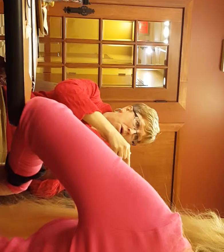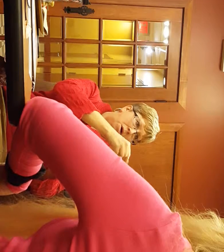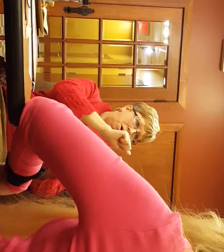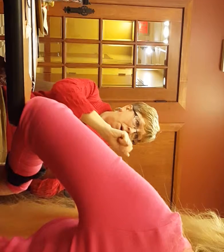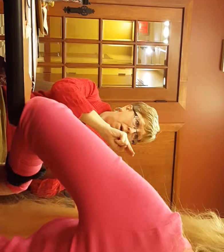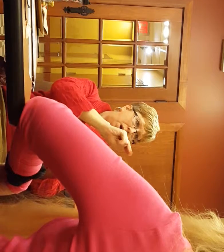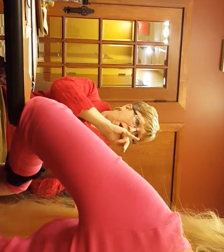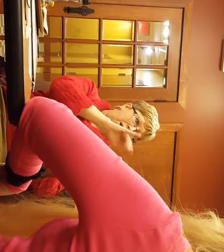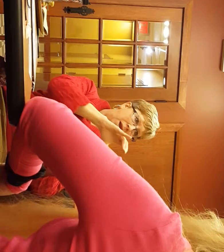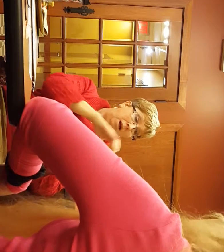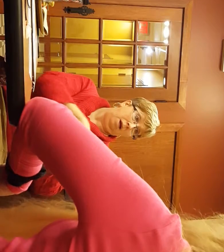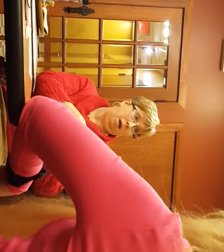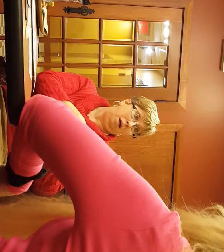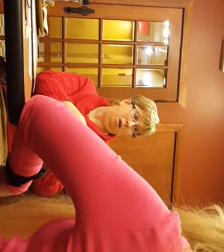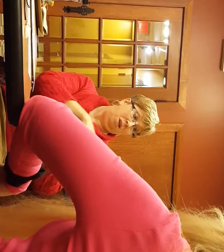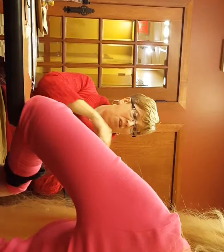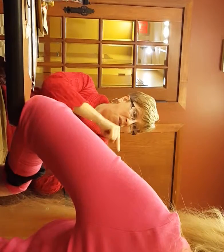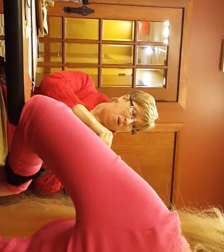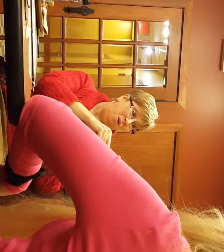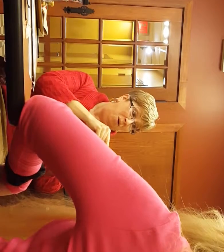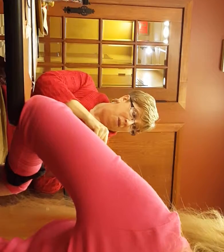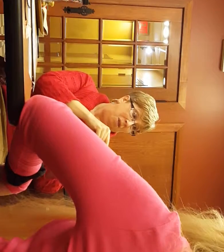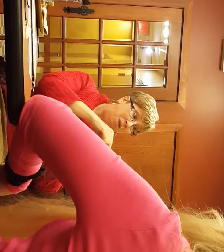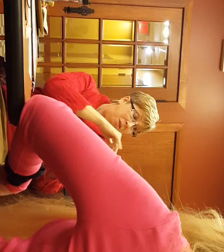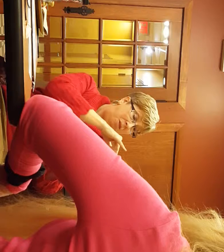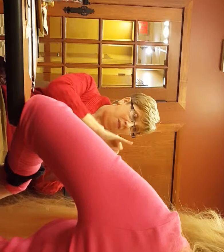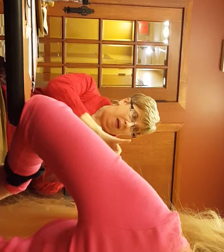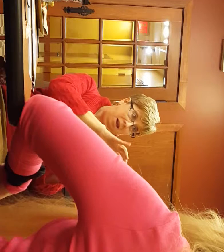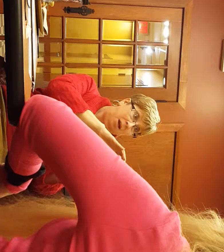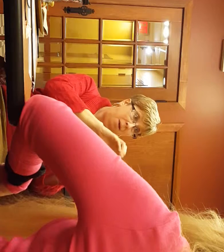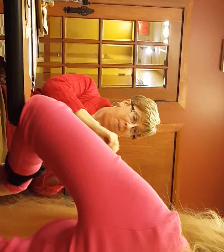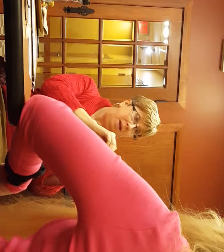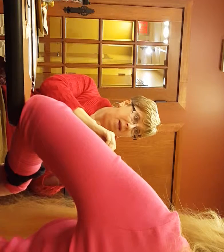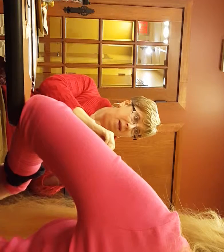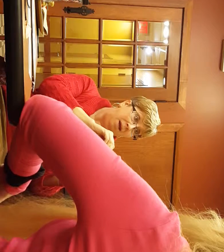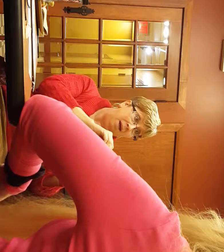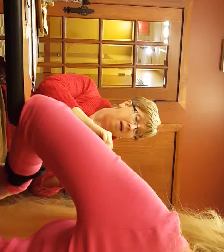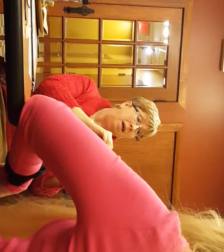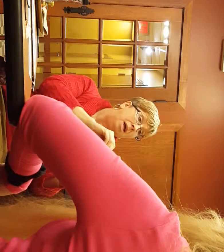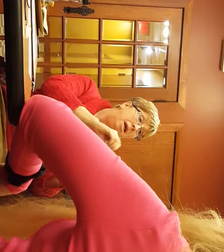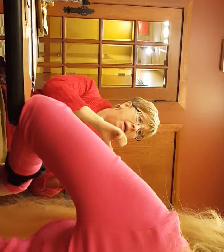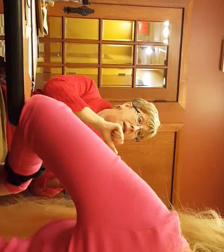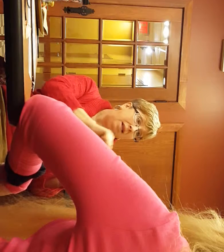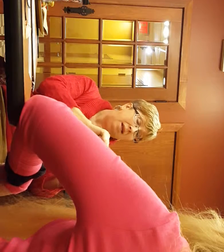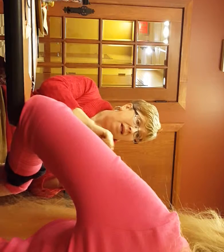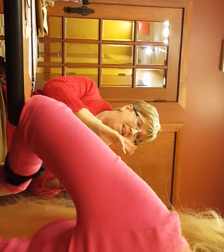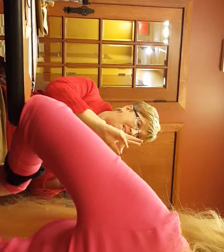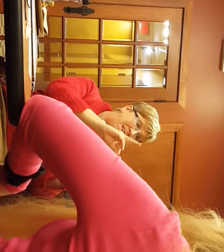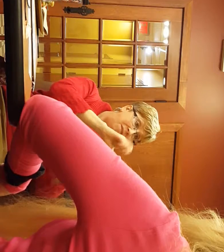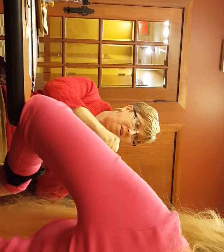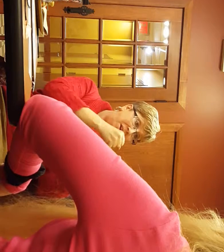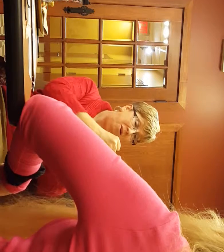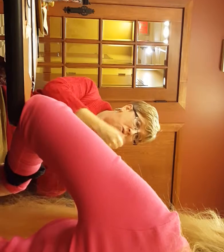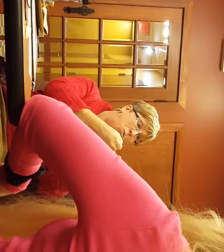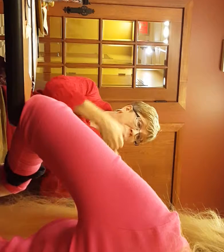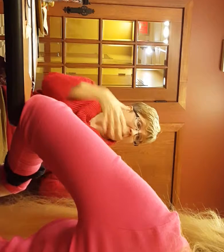buy farms, they don't just buy an organic farm. To be organic, it only has to have 7 years worth of pesticides. But you guys know a lot of the